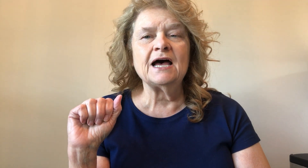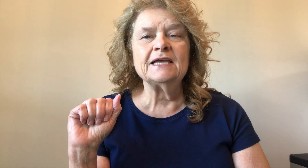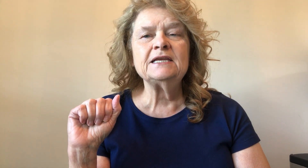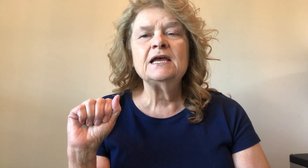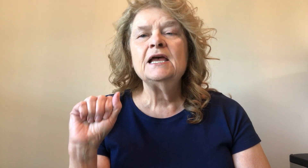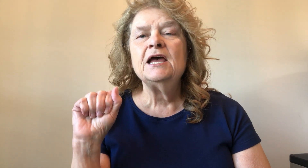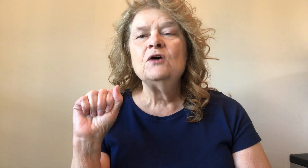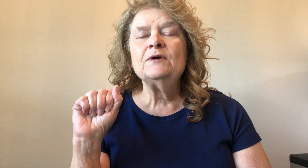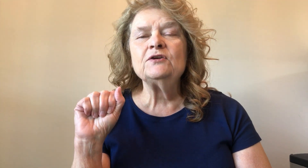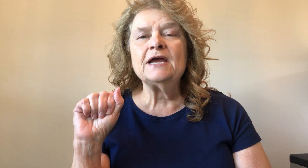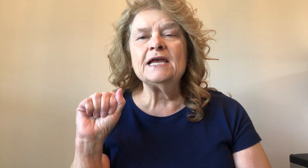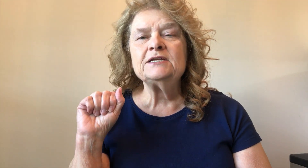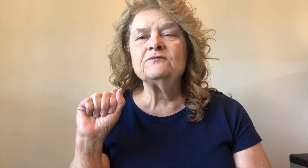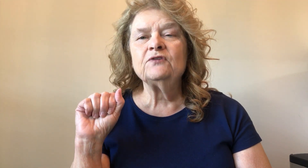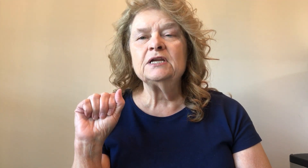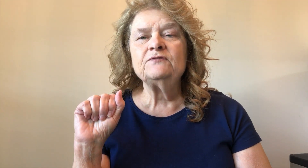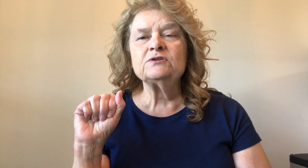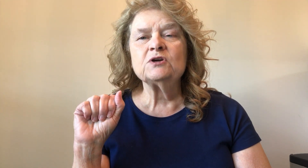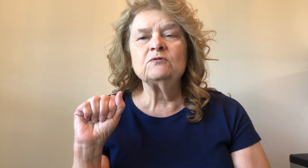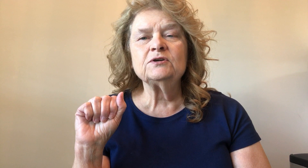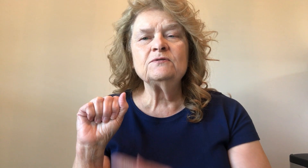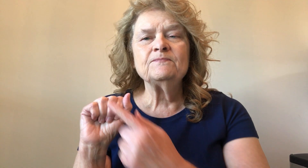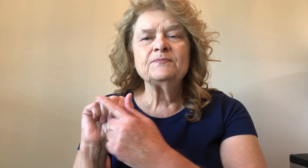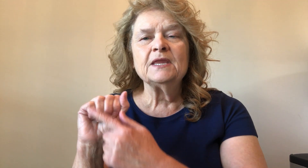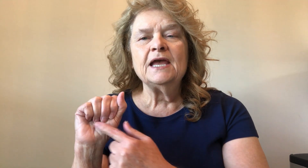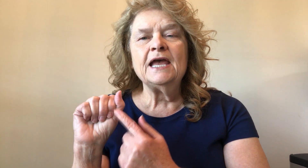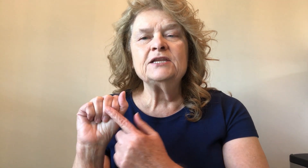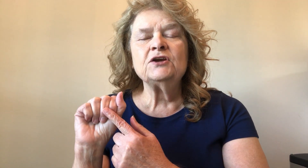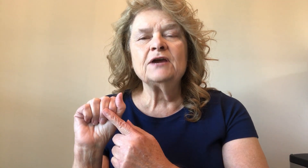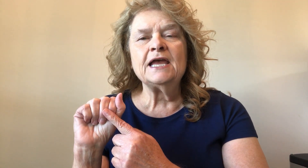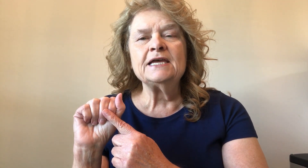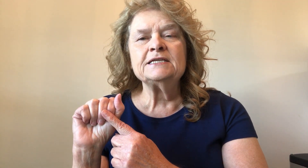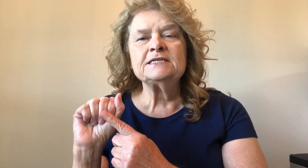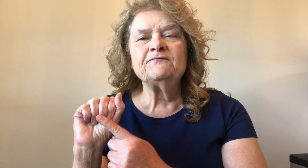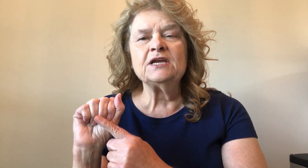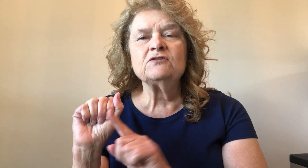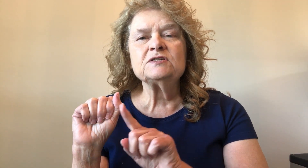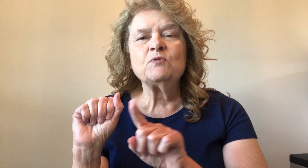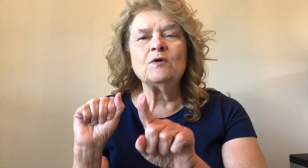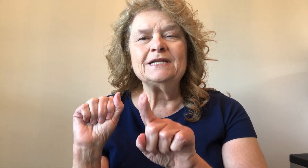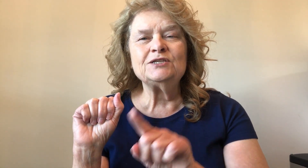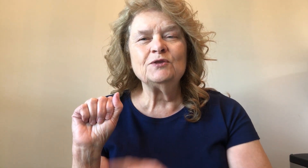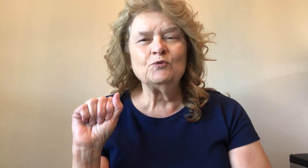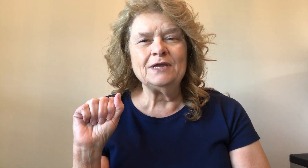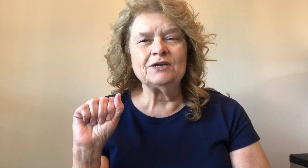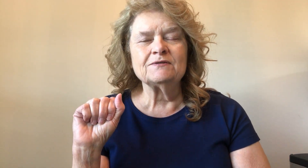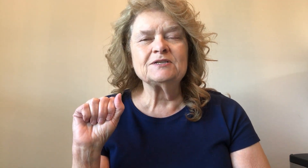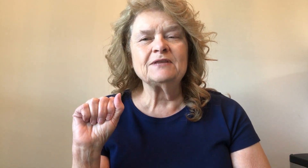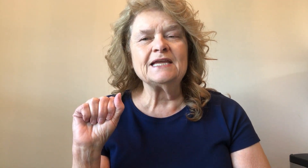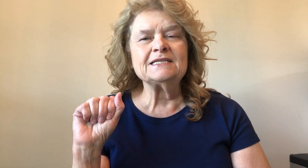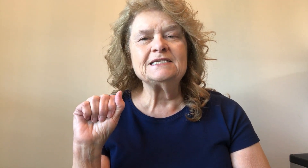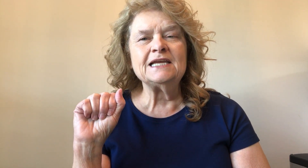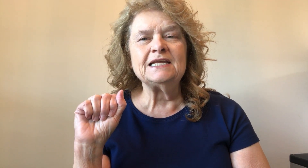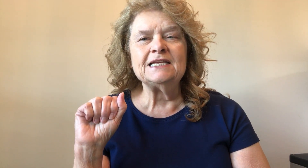side with your hand in front of your shoulder and your fingers pointed to the reader so they can see it